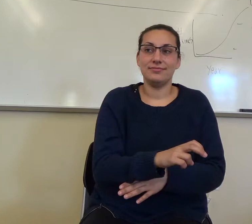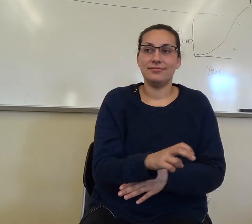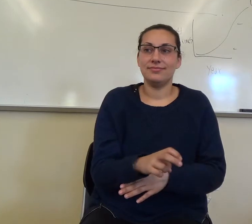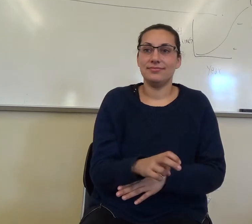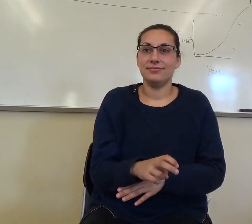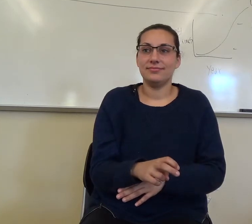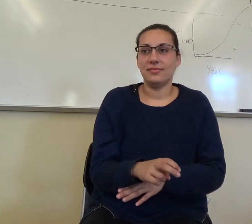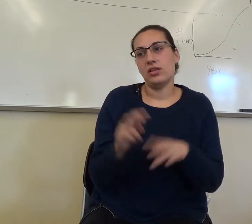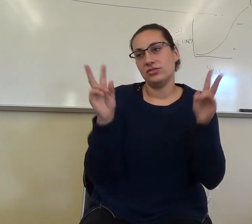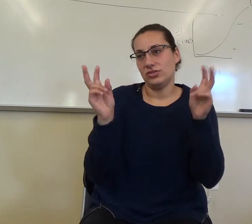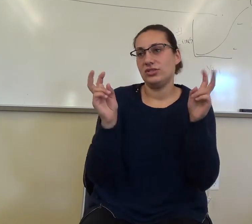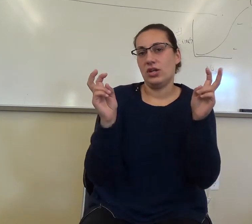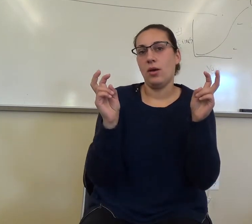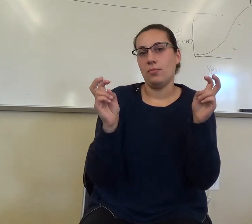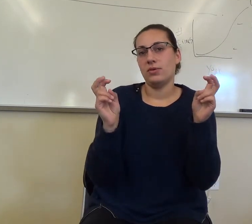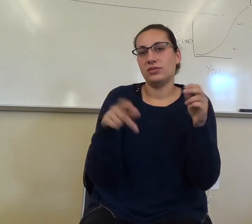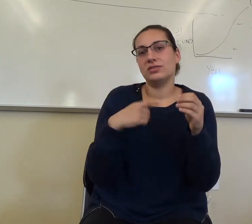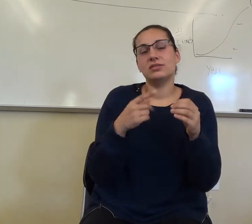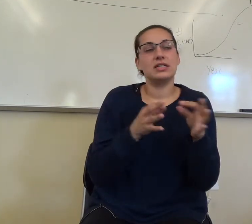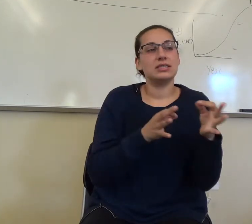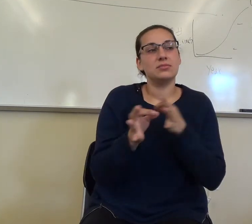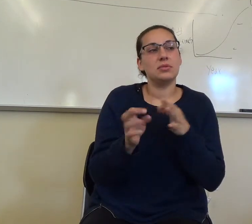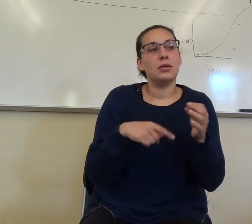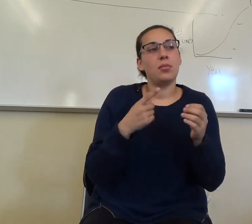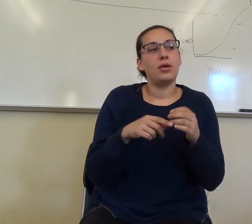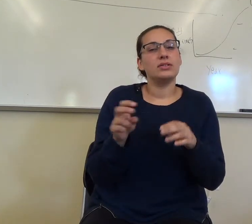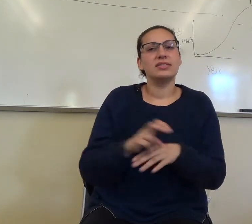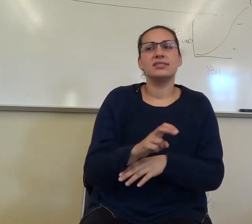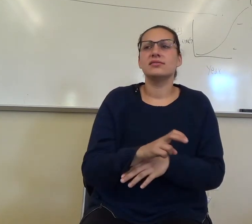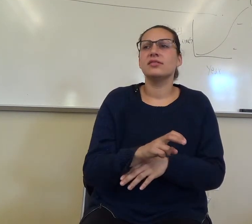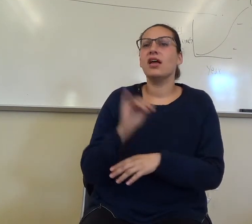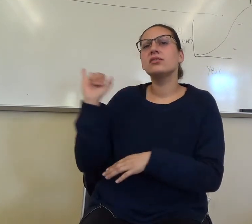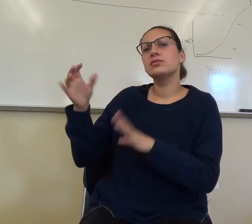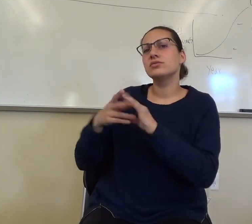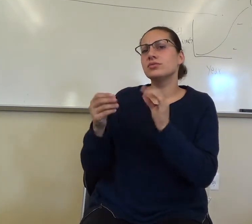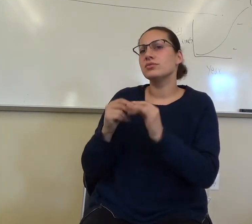the top. What is it telling me about snake venom?